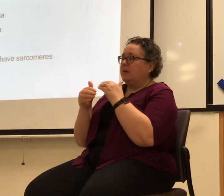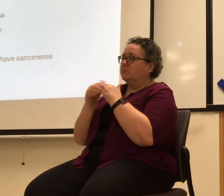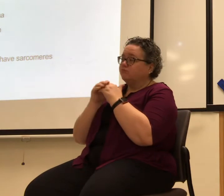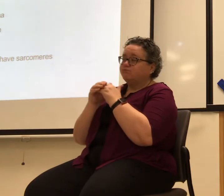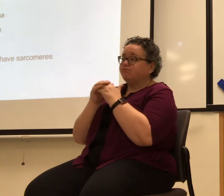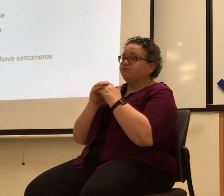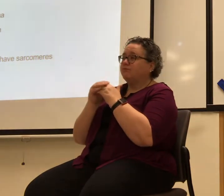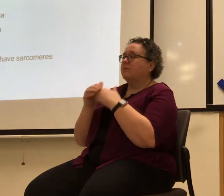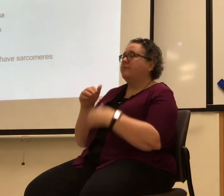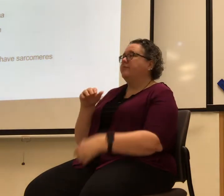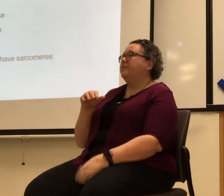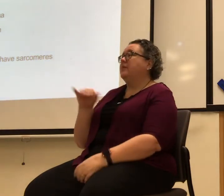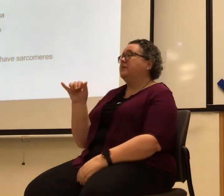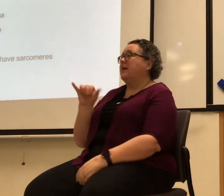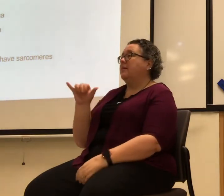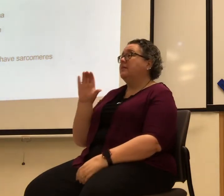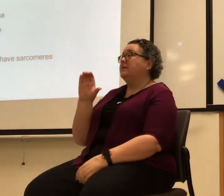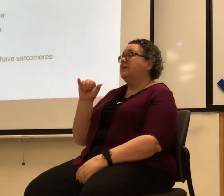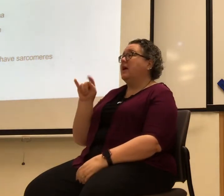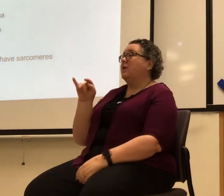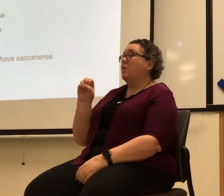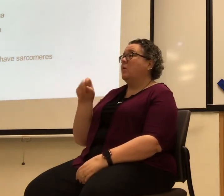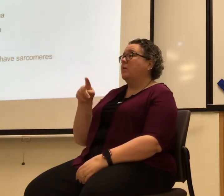same thing as the cell's cytoplasm.